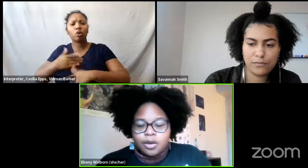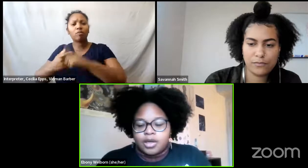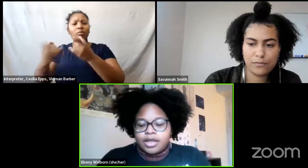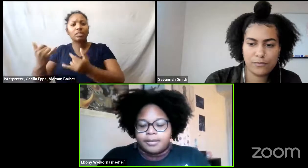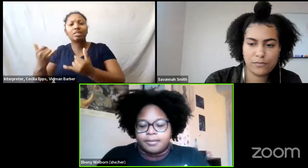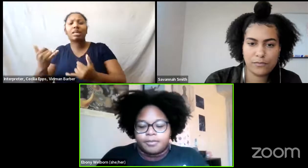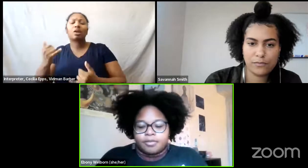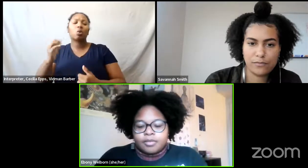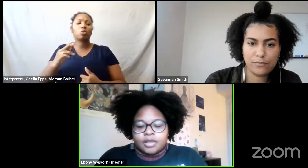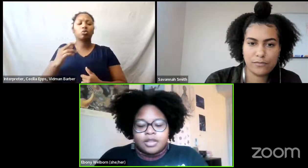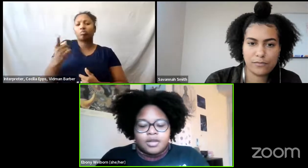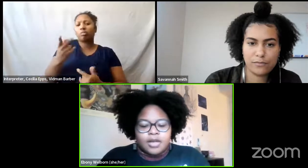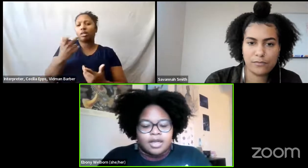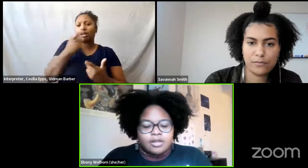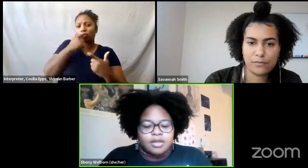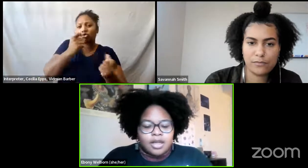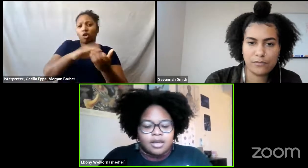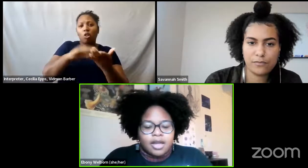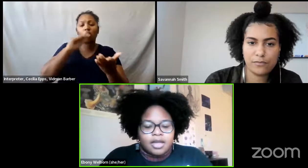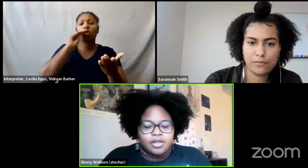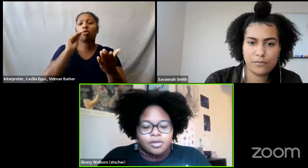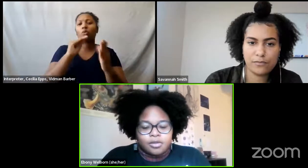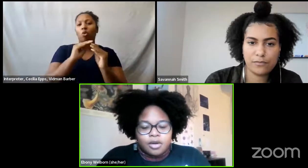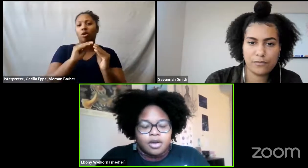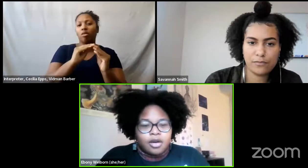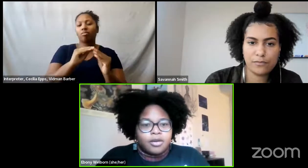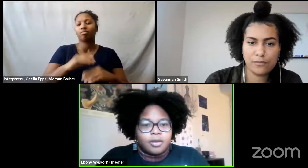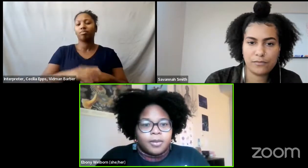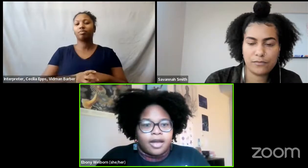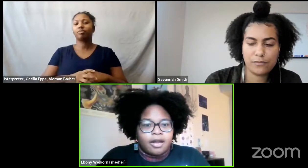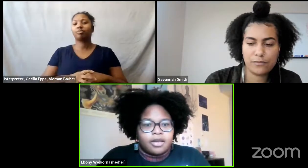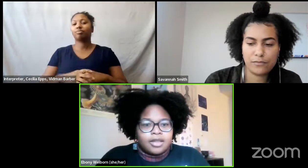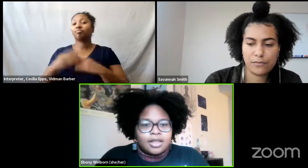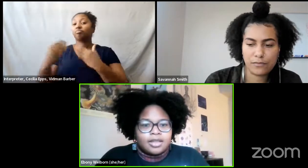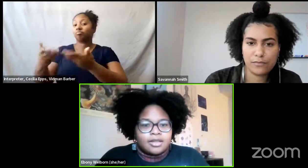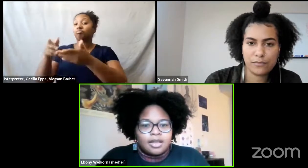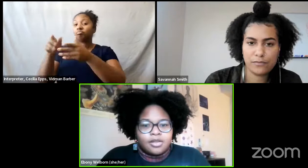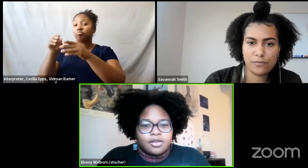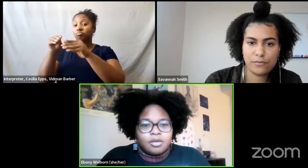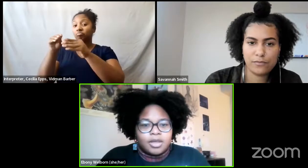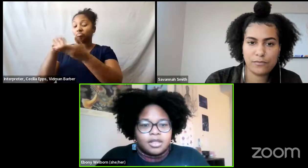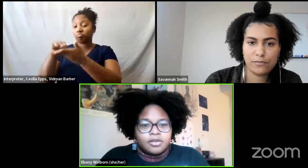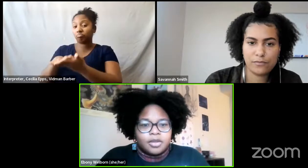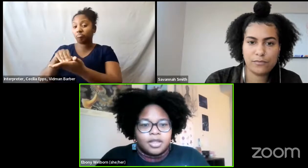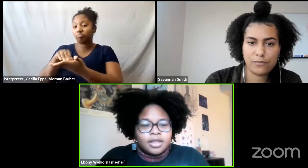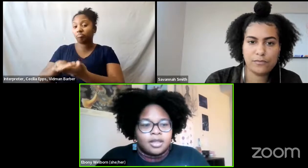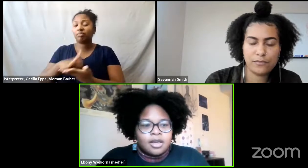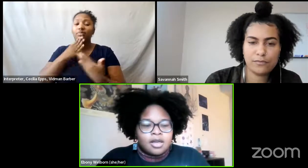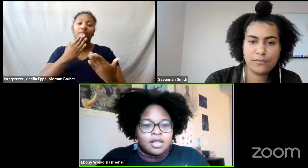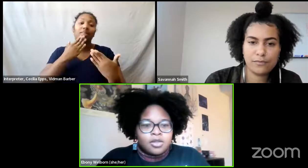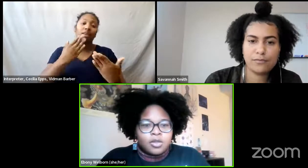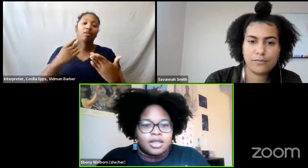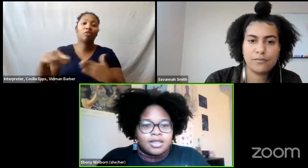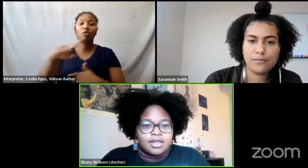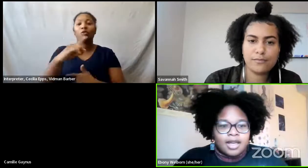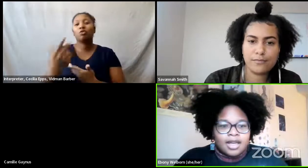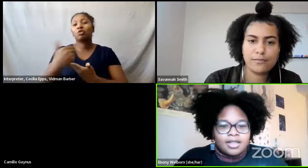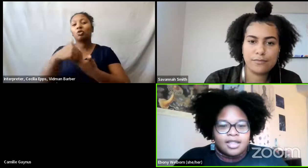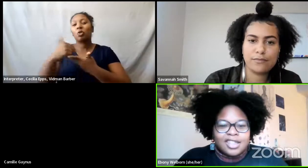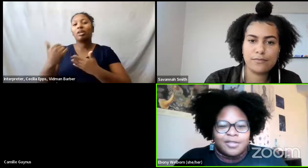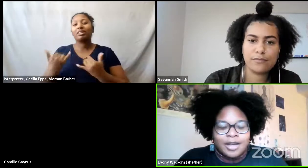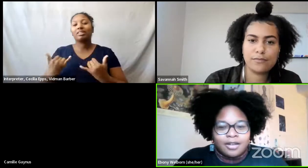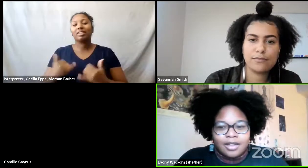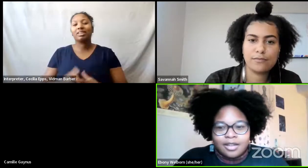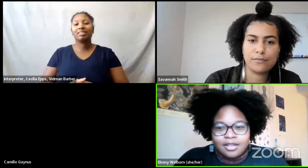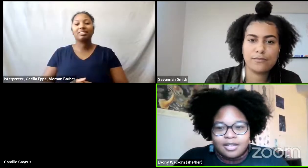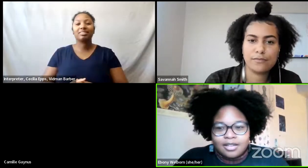about, just go ahead and do that as you are on your way out. And again, just thank you so much for joining us today